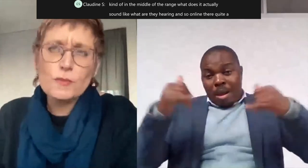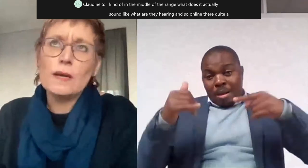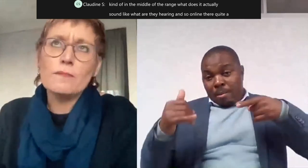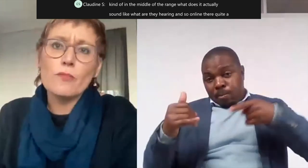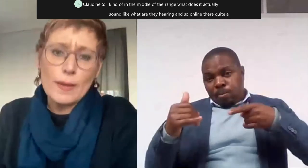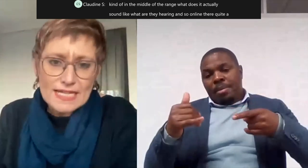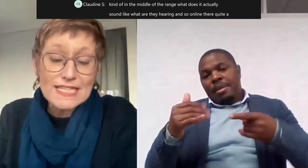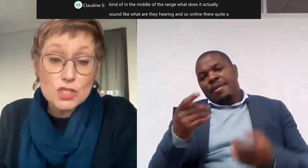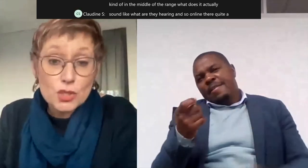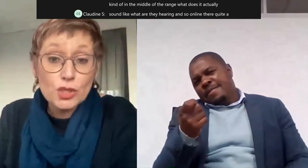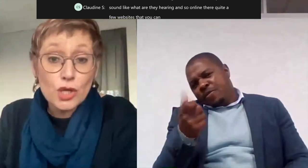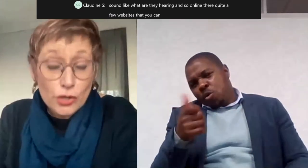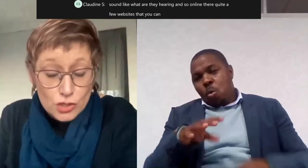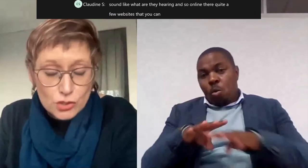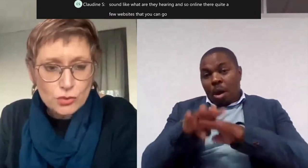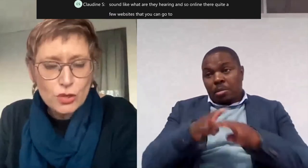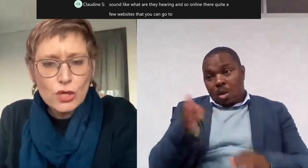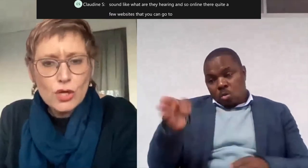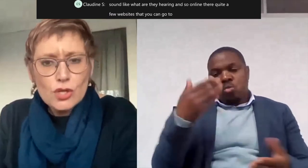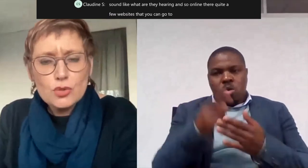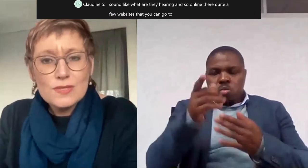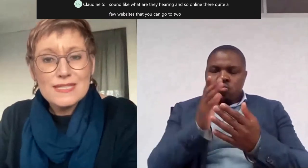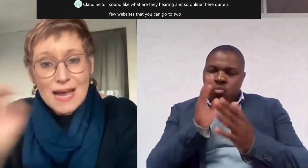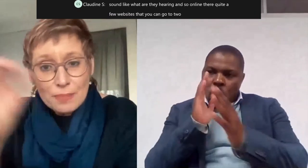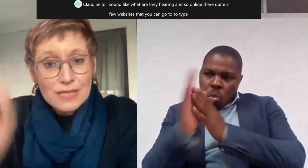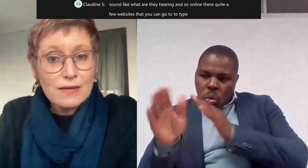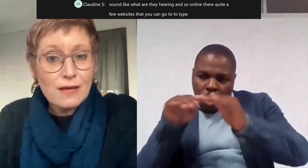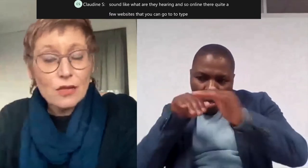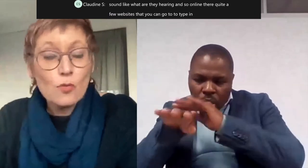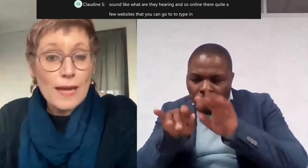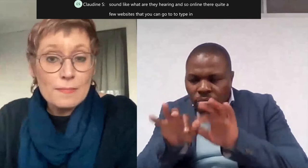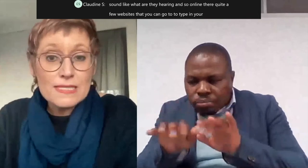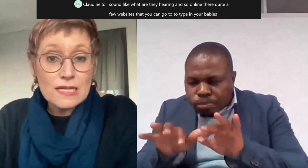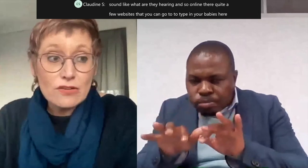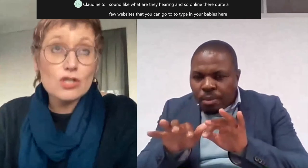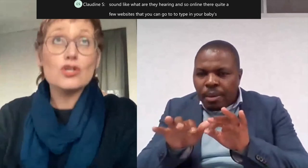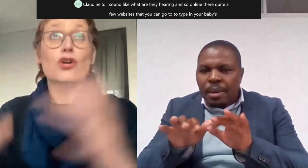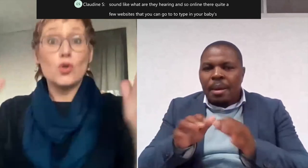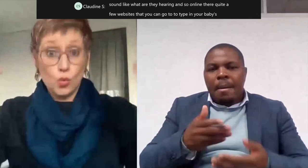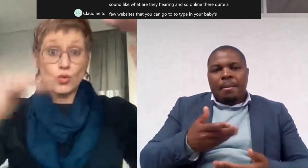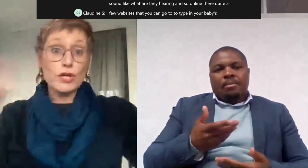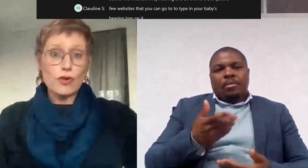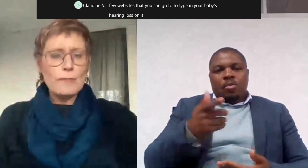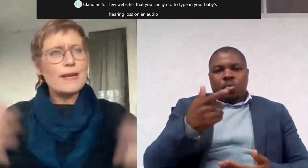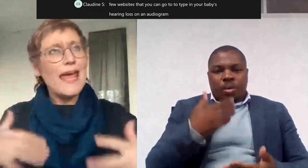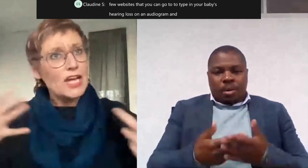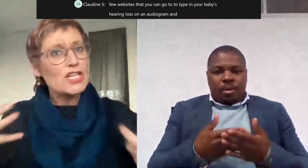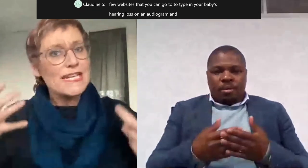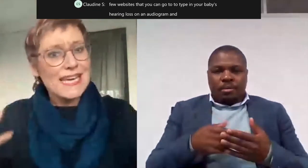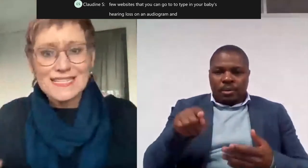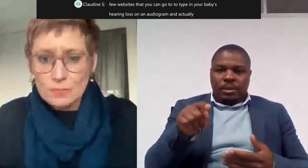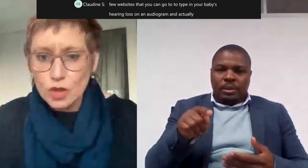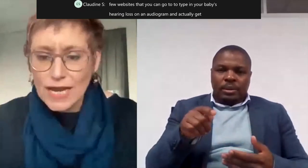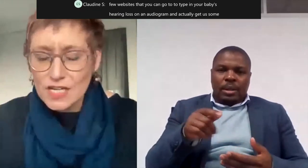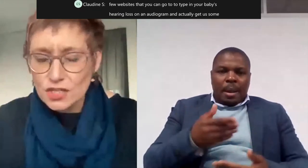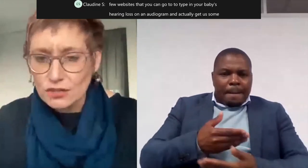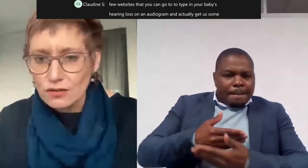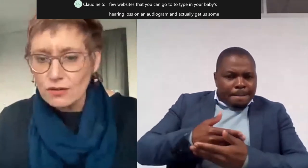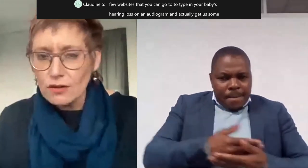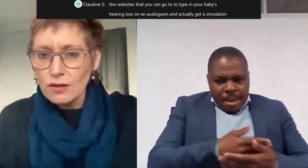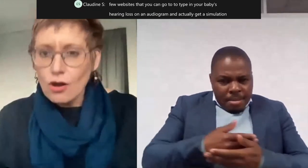few websites that you can go to type in your baby's hearing loss on an audiogram and actually get a